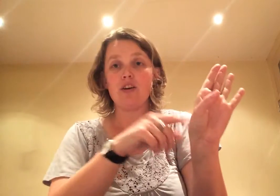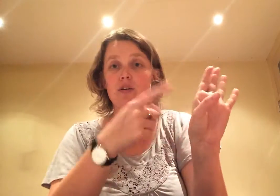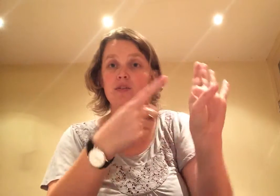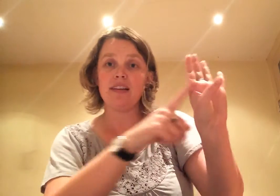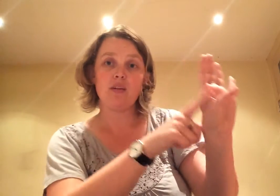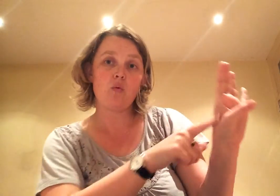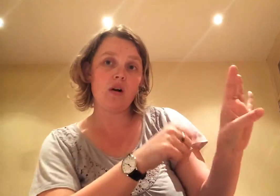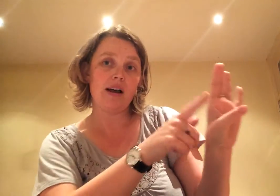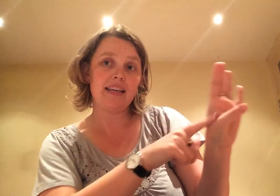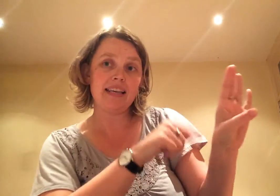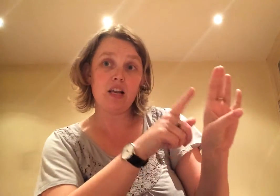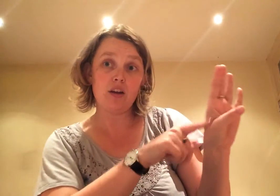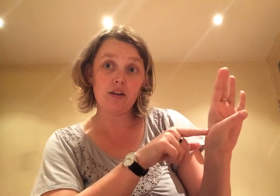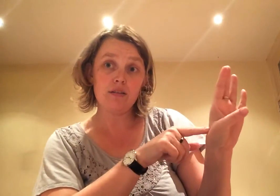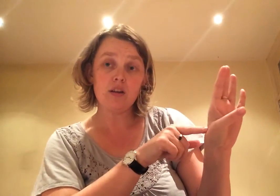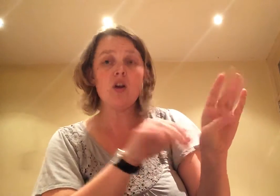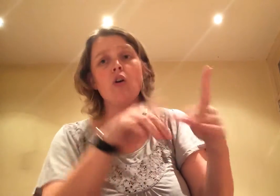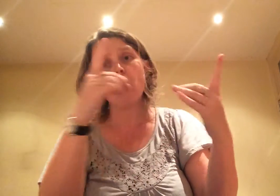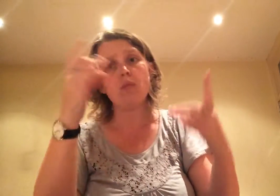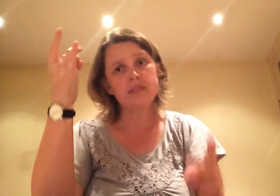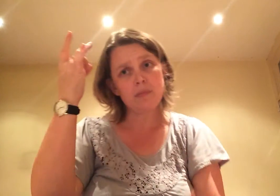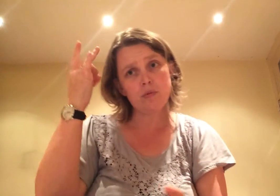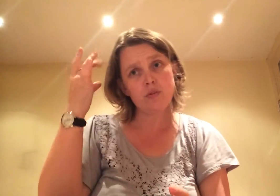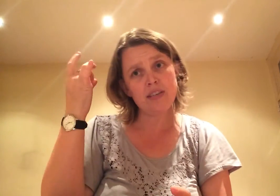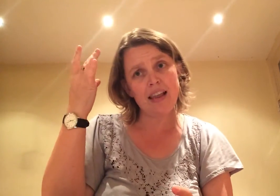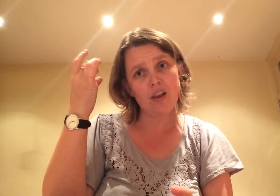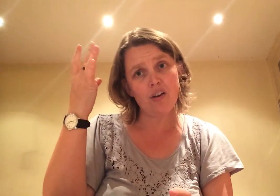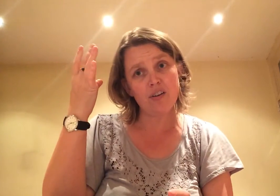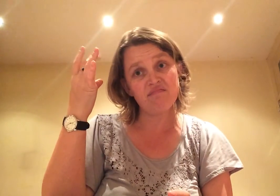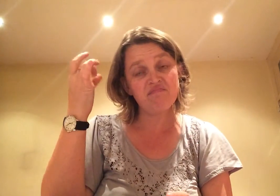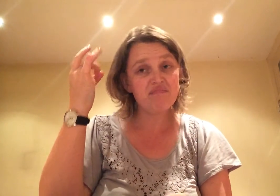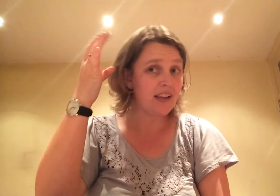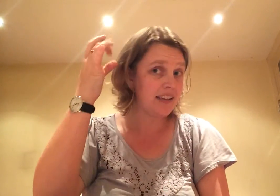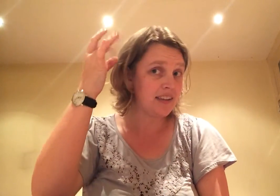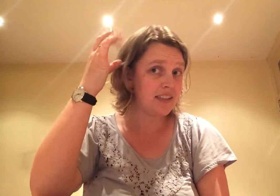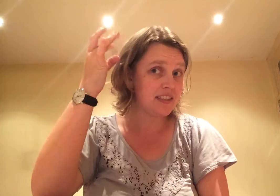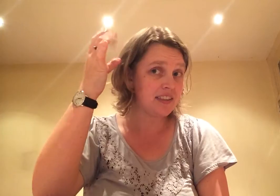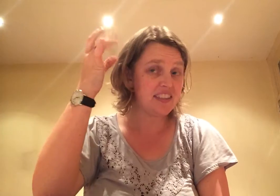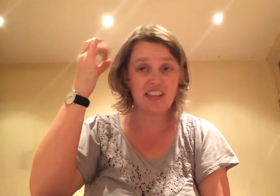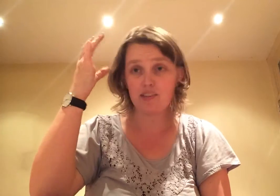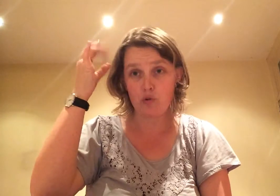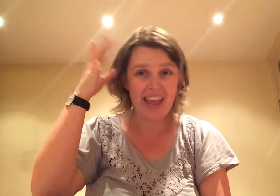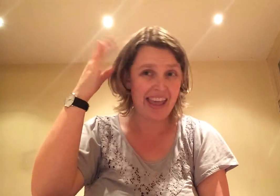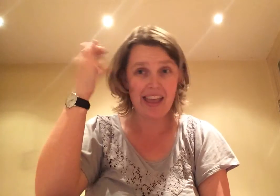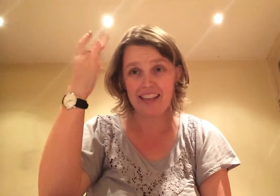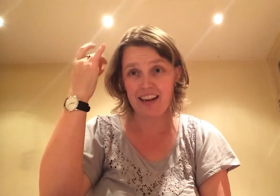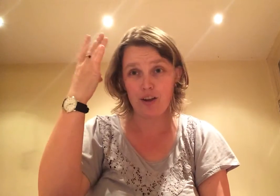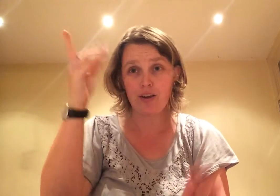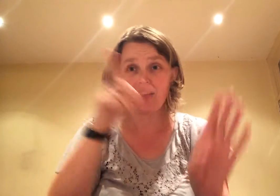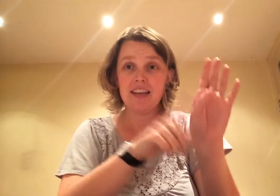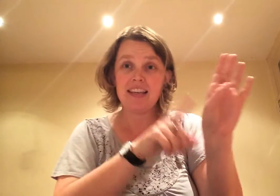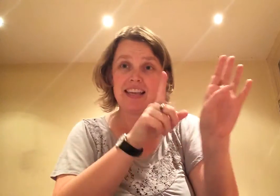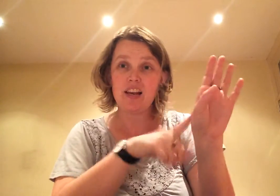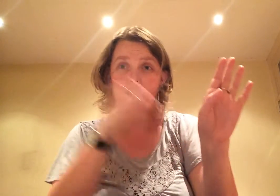You do the letter Y. Yellow. Or some people do yellow, like the sun, or hair. Yellow. Yellow